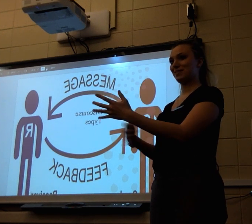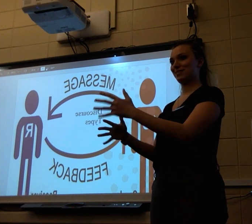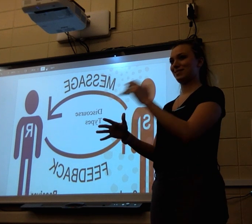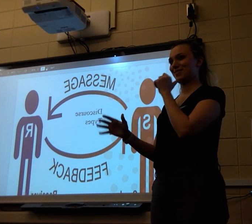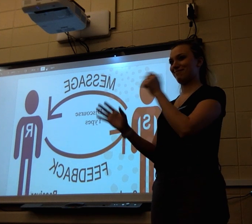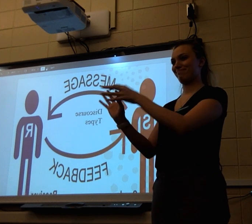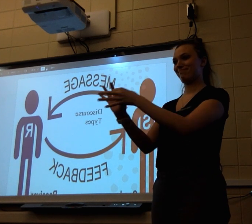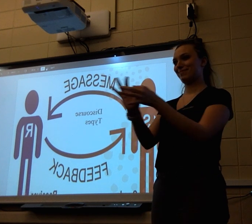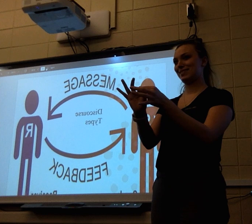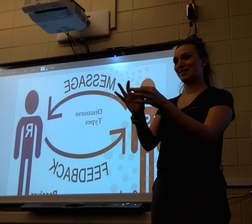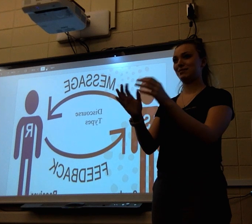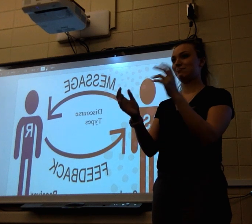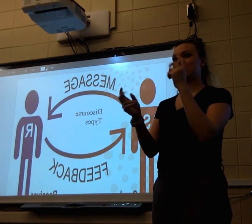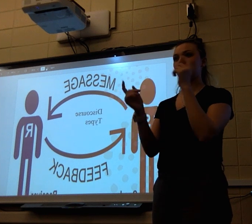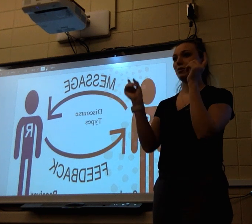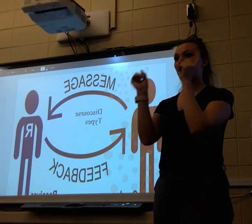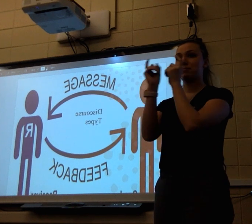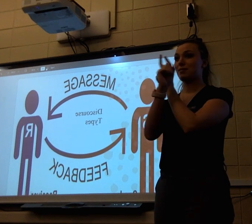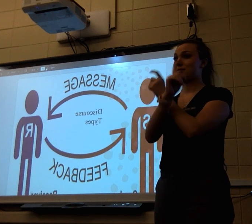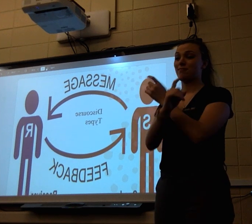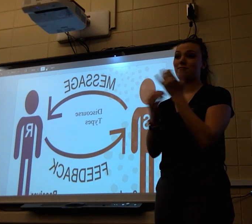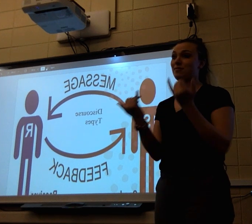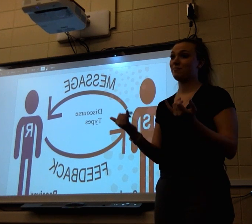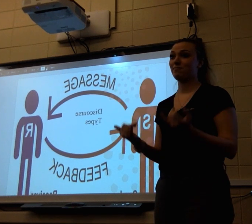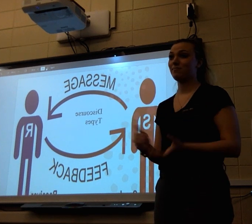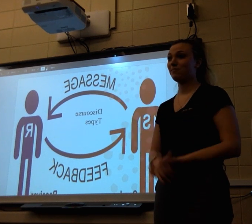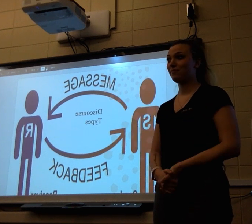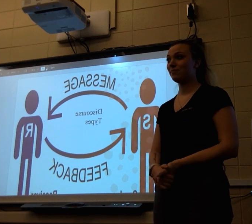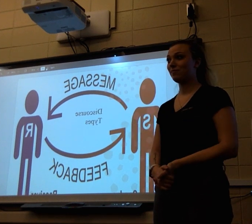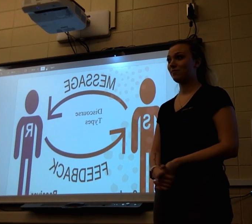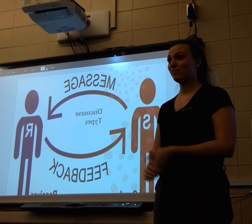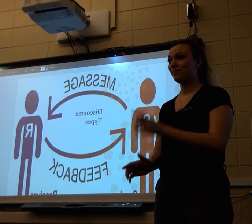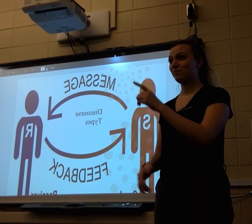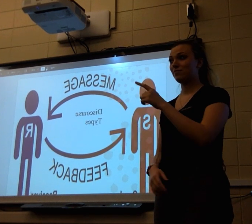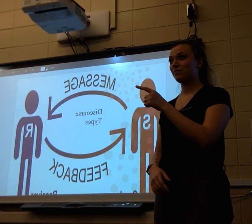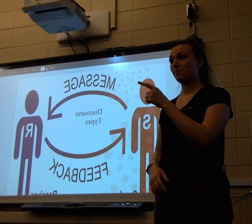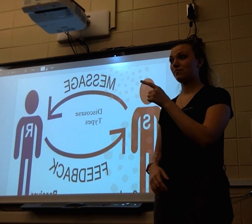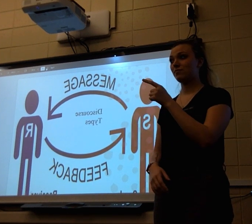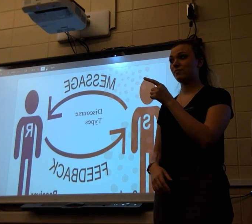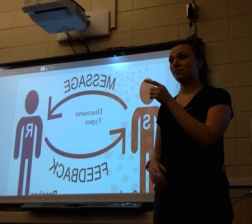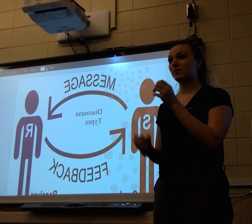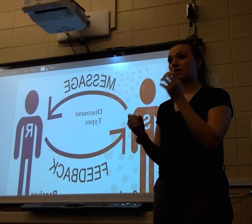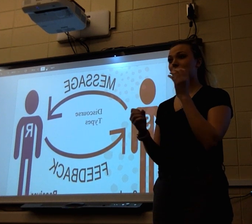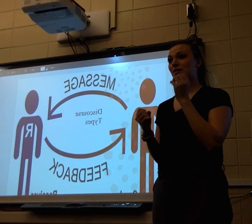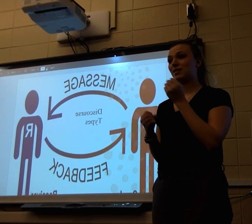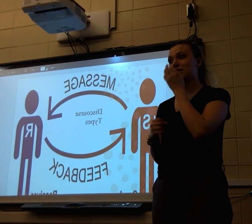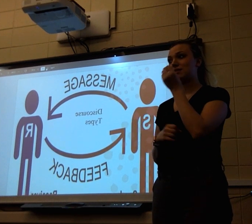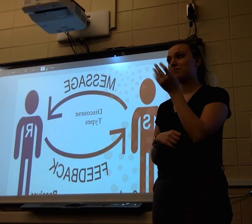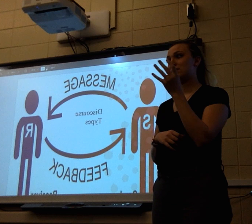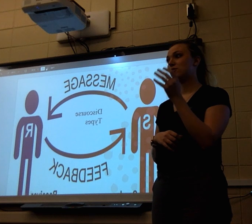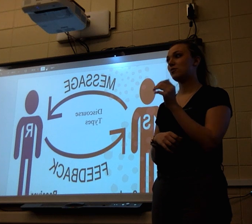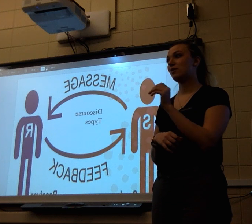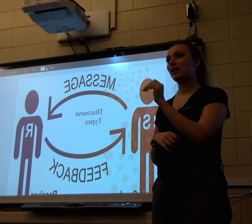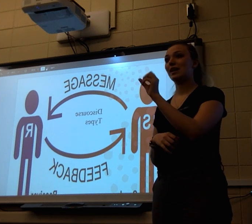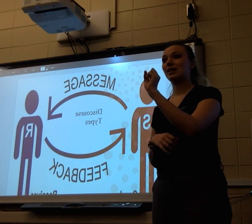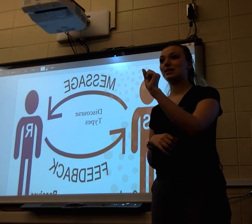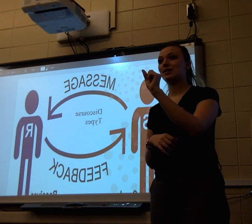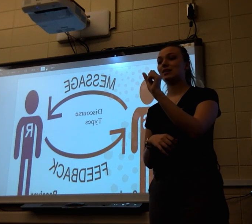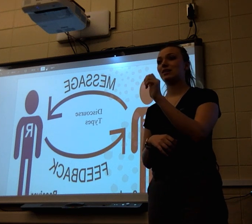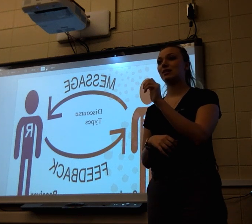like, yeah. So in ASL, you set up the tense at the beginning, and then that's that until it changes